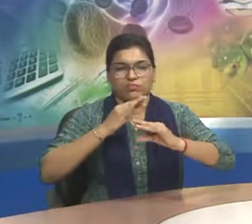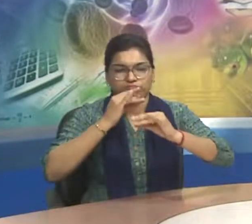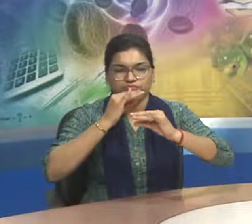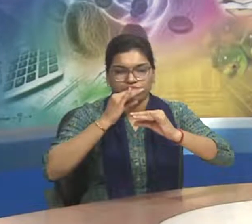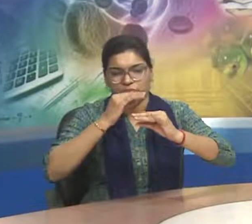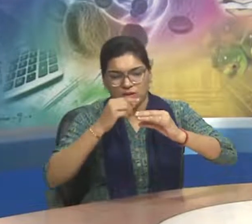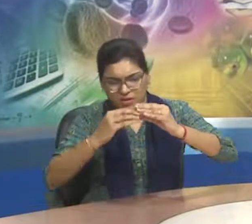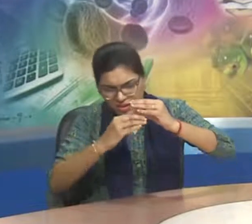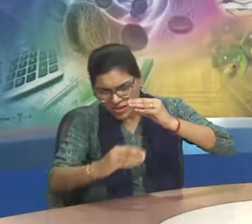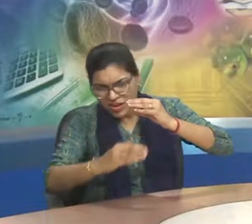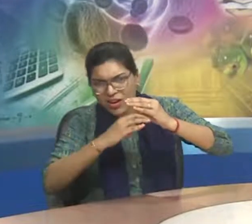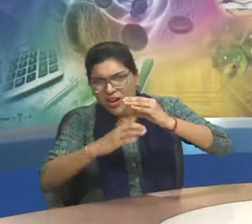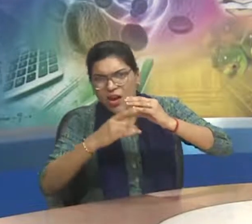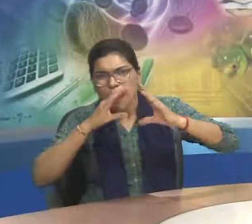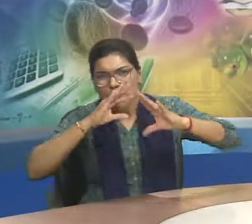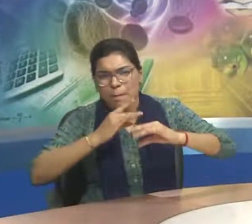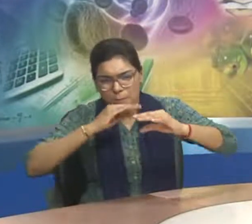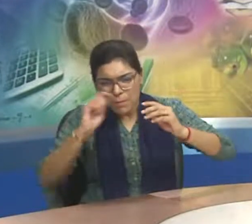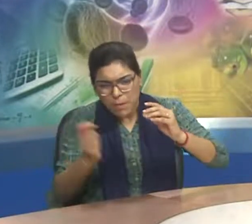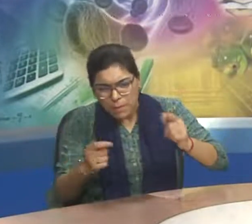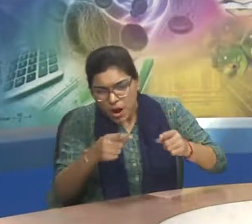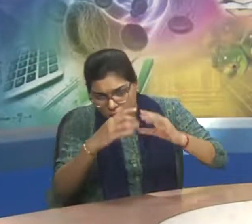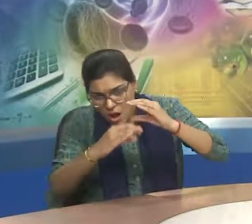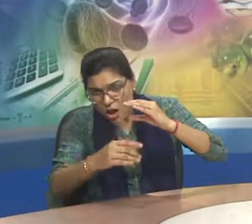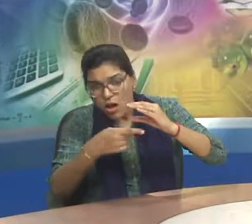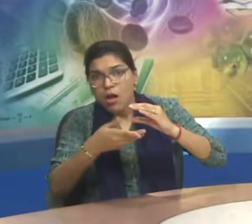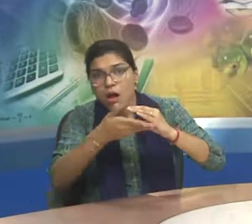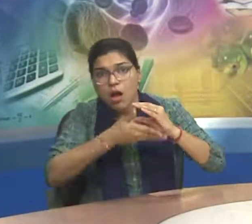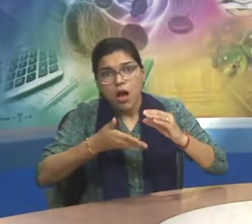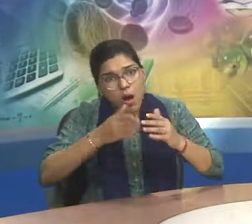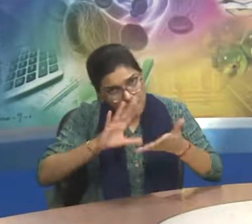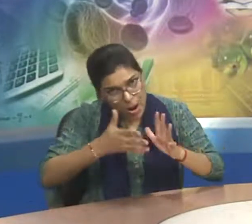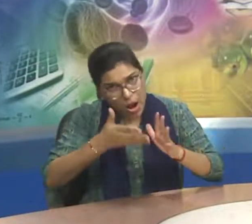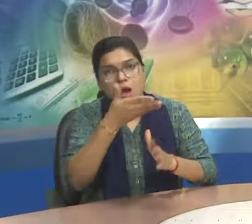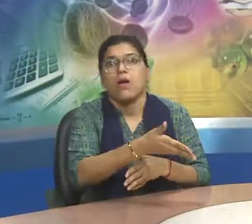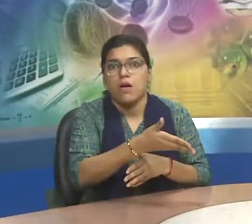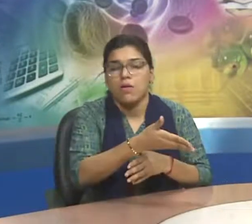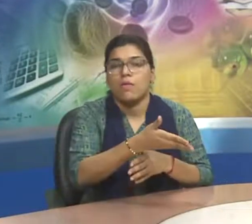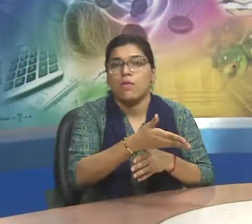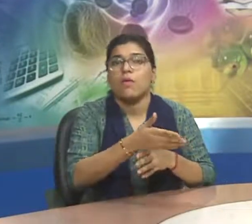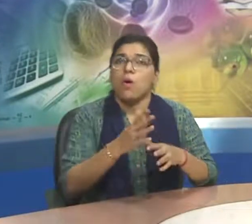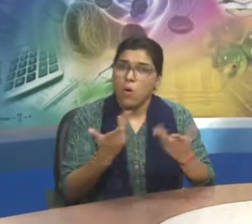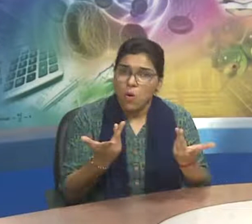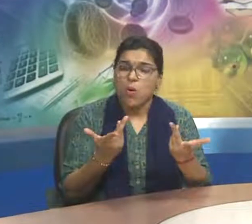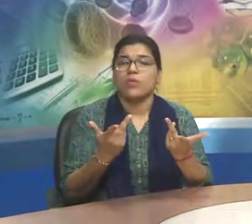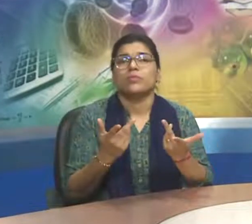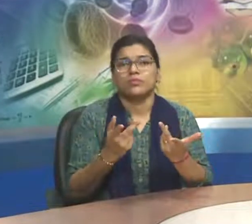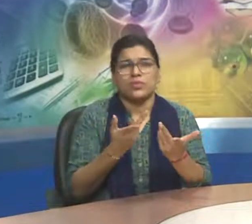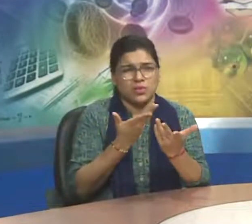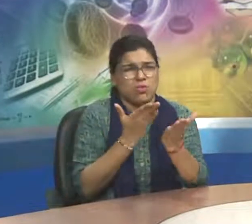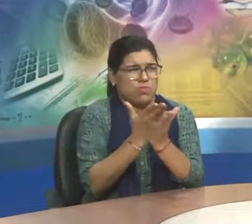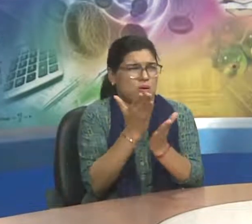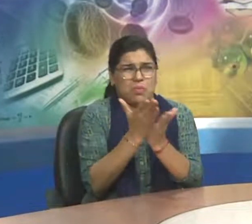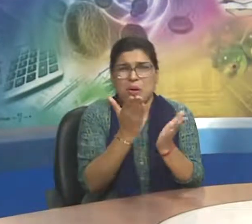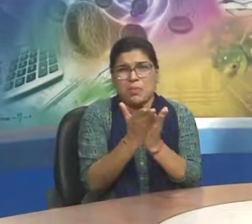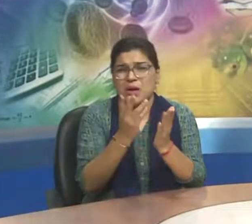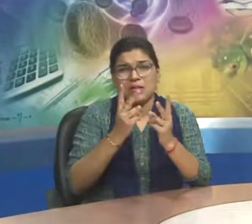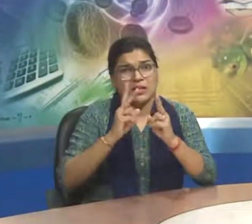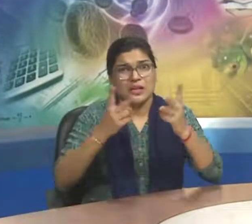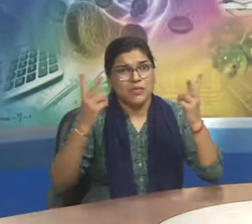brass. Like there are some instruments we play during marriage. So there are a